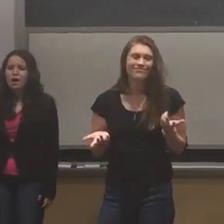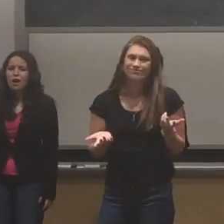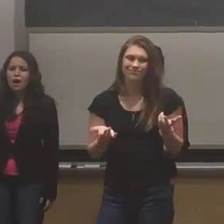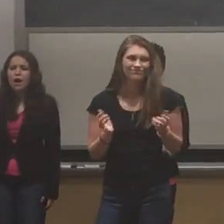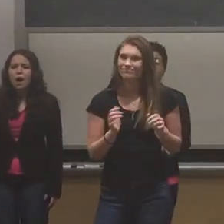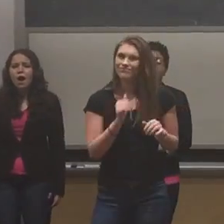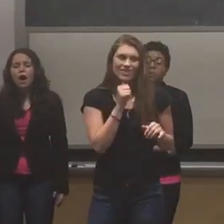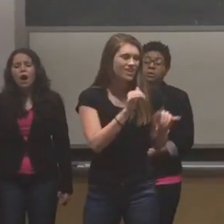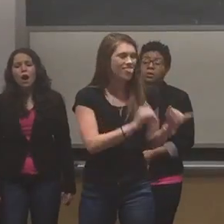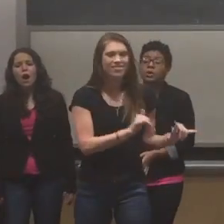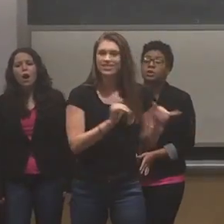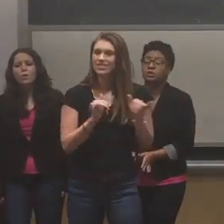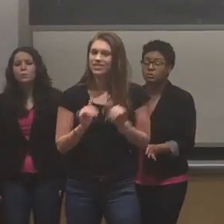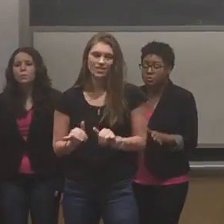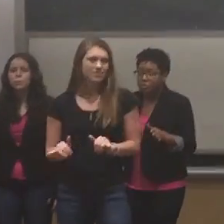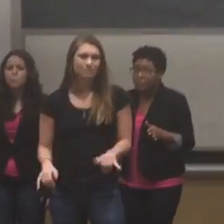That's not the same.